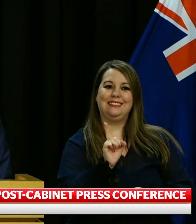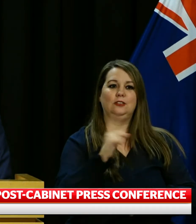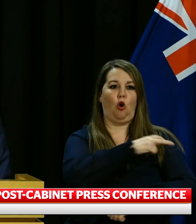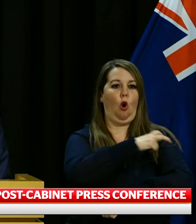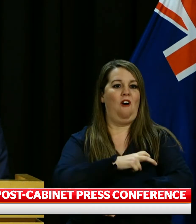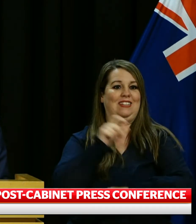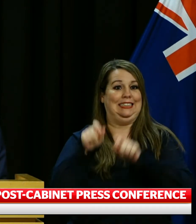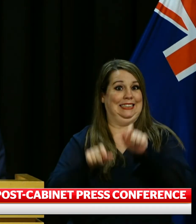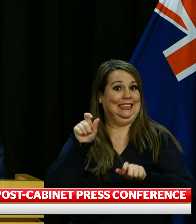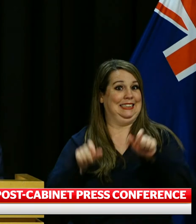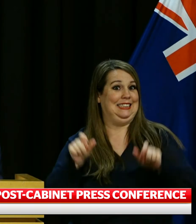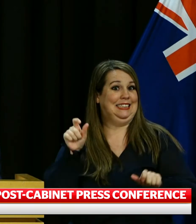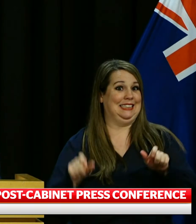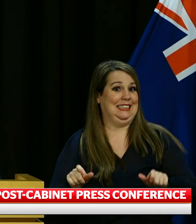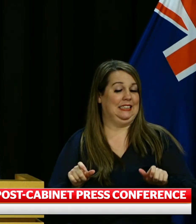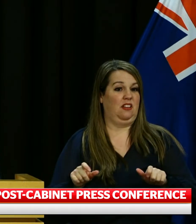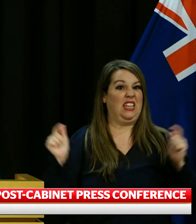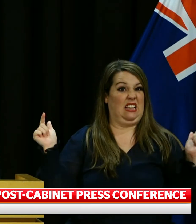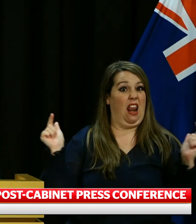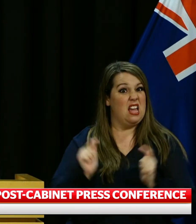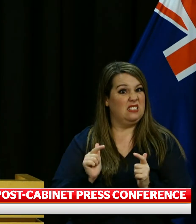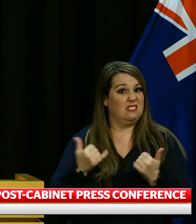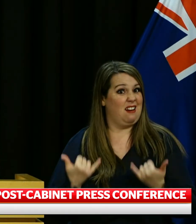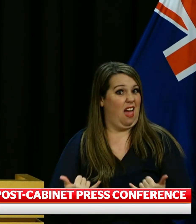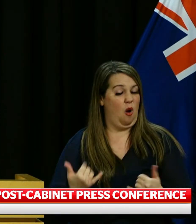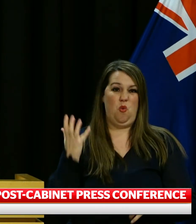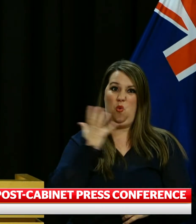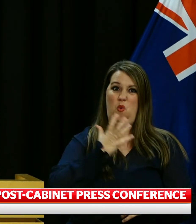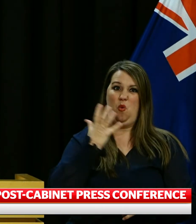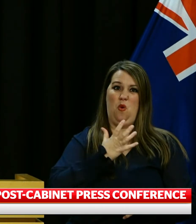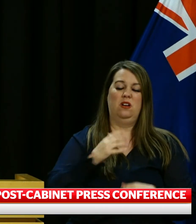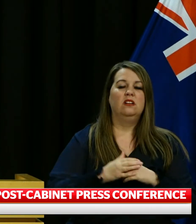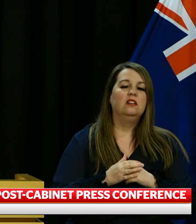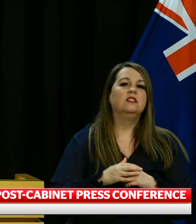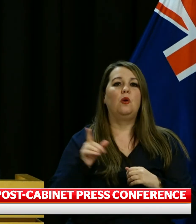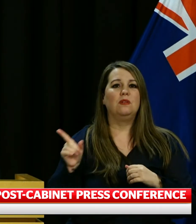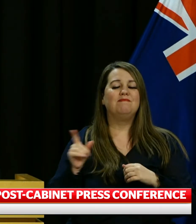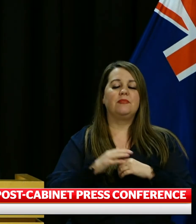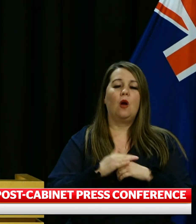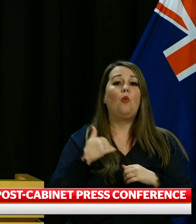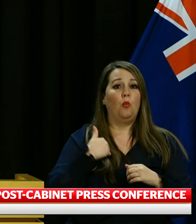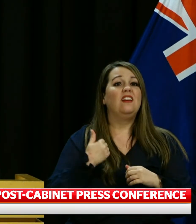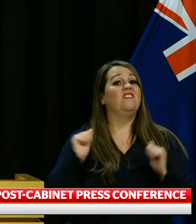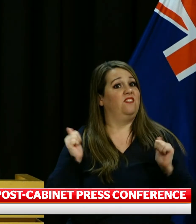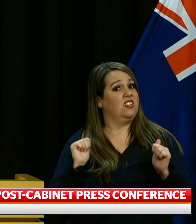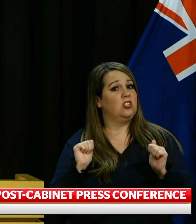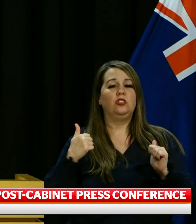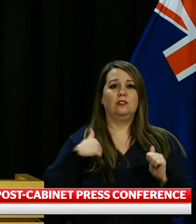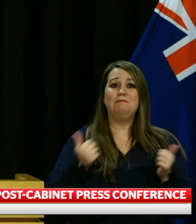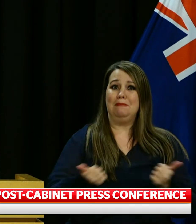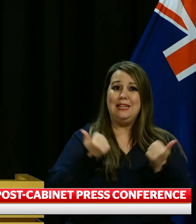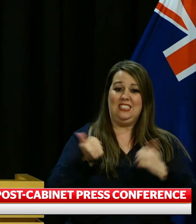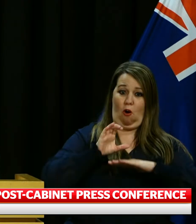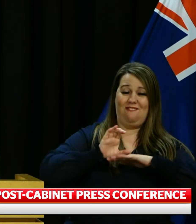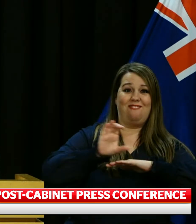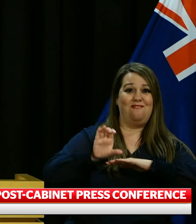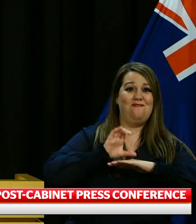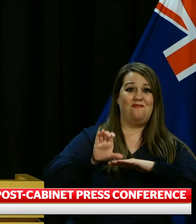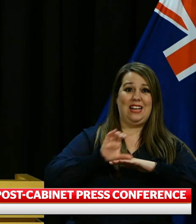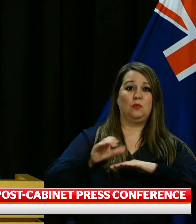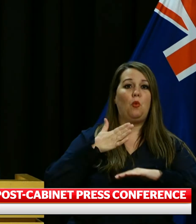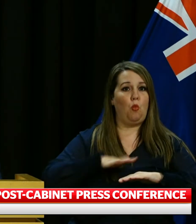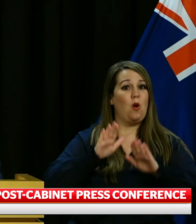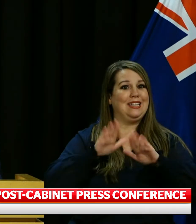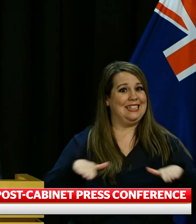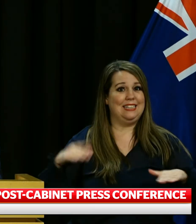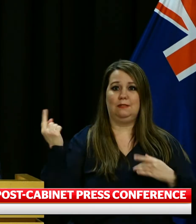progress on getting kids back into school. Fundamentally, that's what we've put the extra funding into doing, getting kids back into school. And that's where their focus